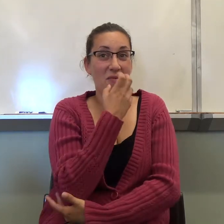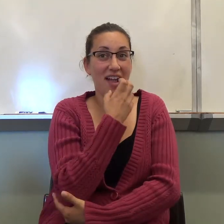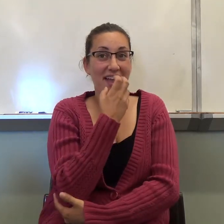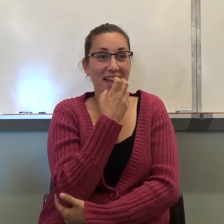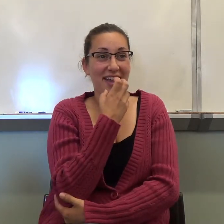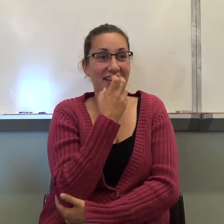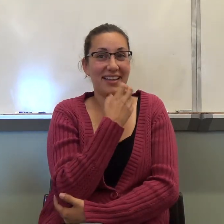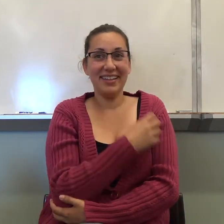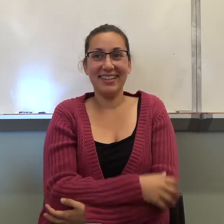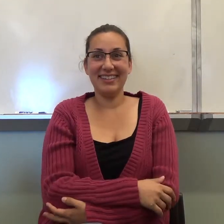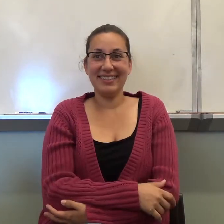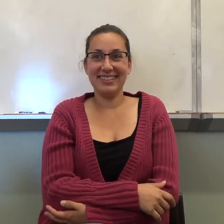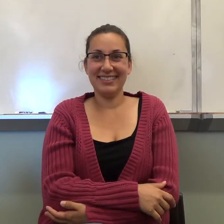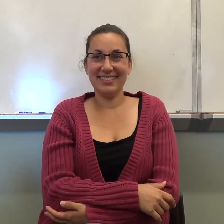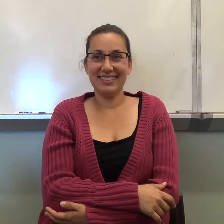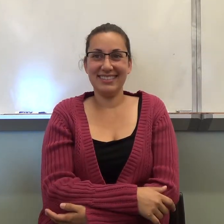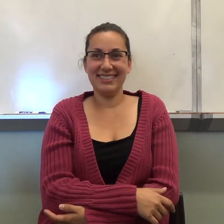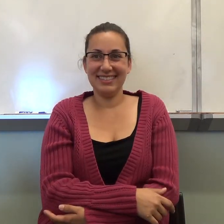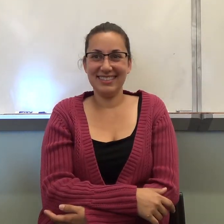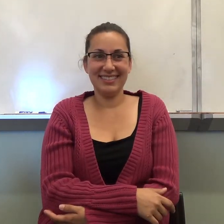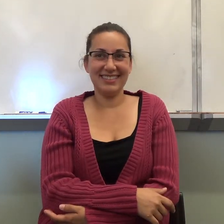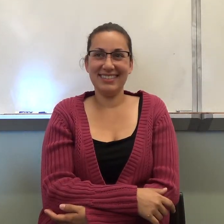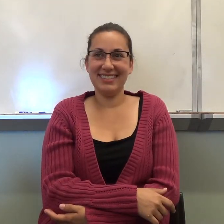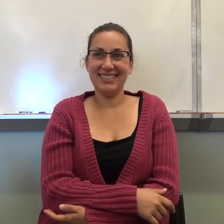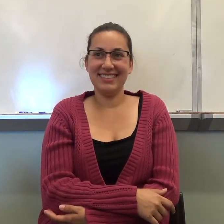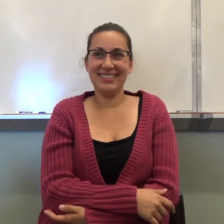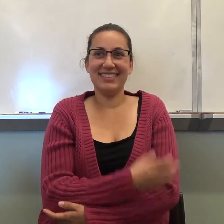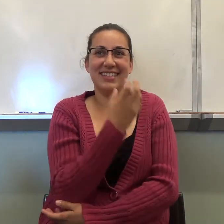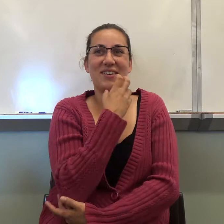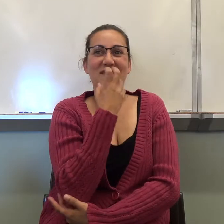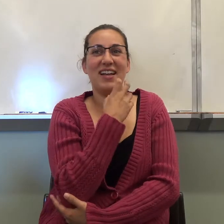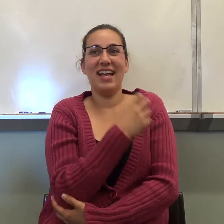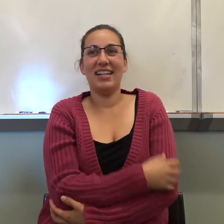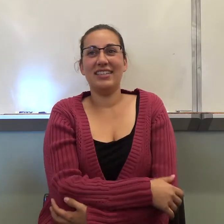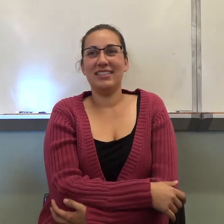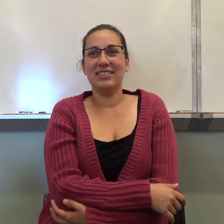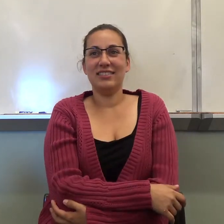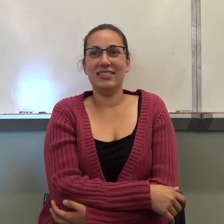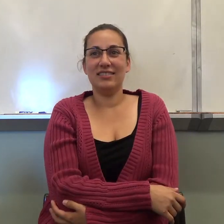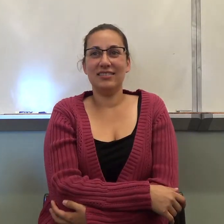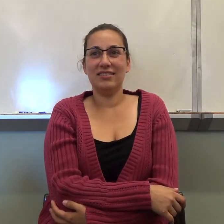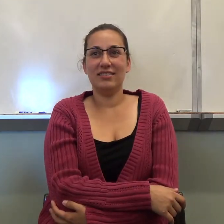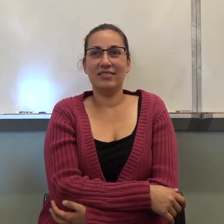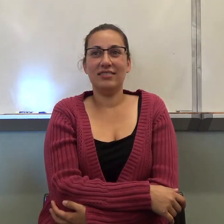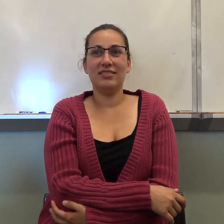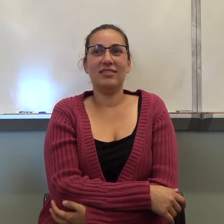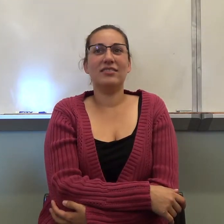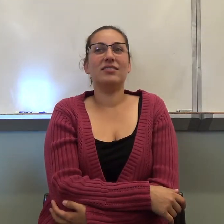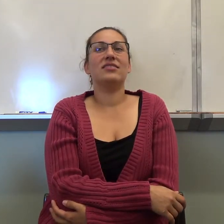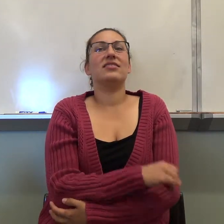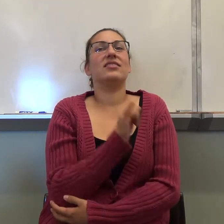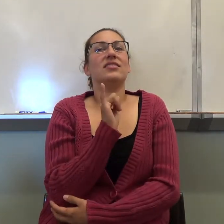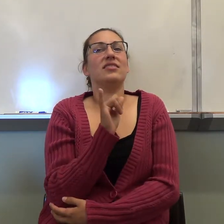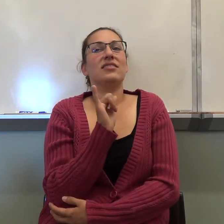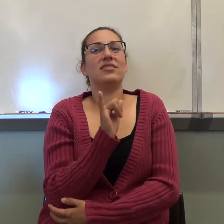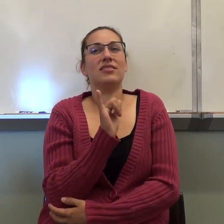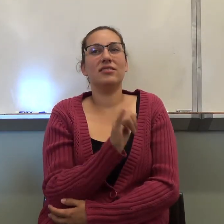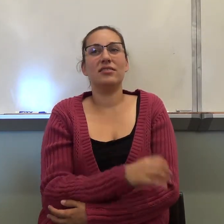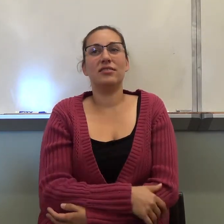there, it's now a plus because we changed to addition of the opposite. Keeping these signs straight is important. That's